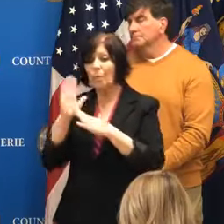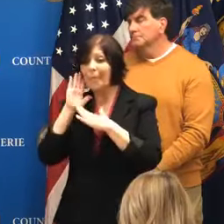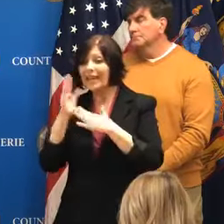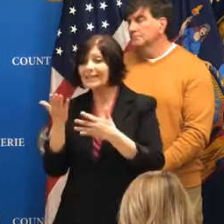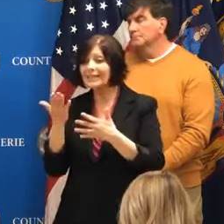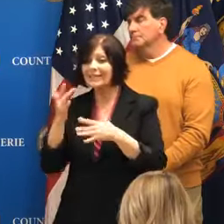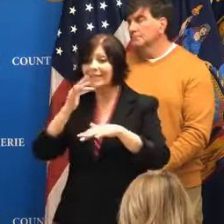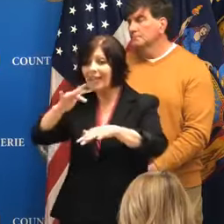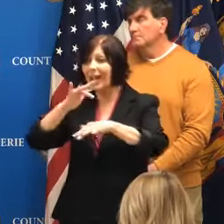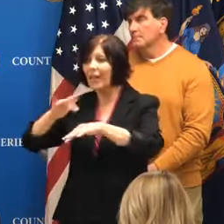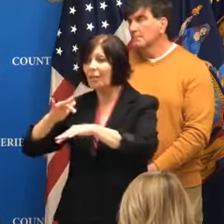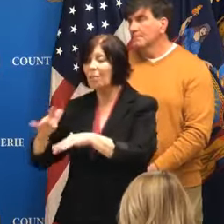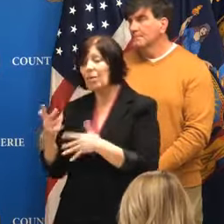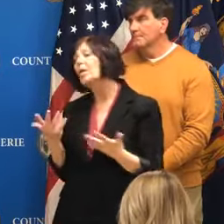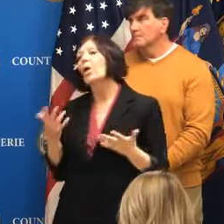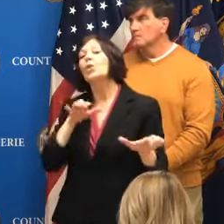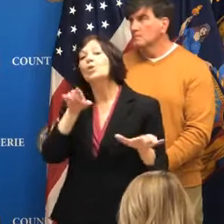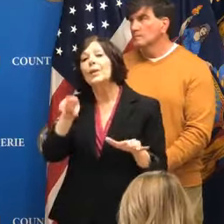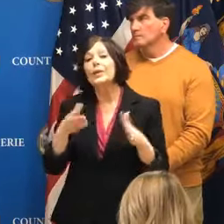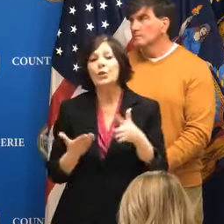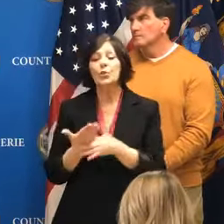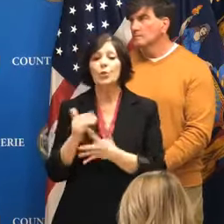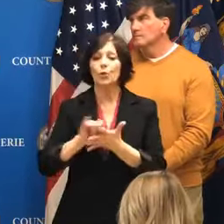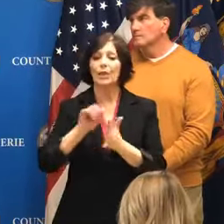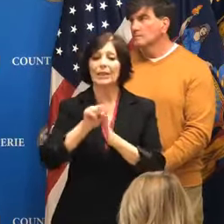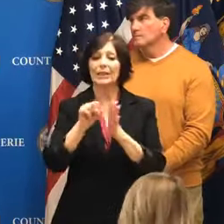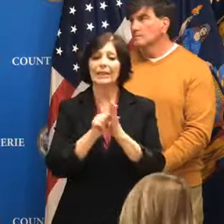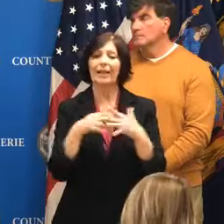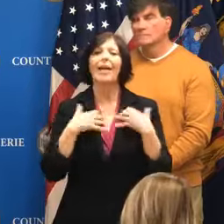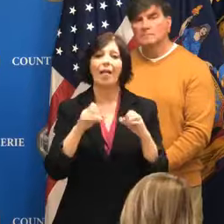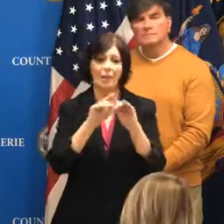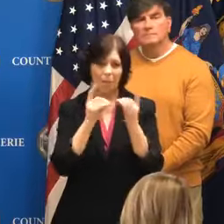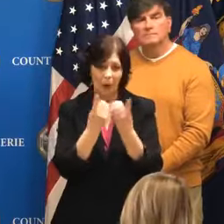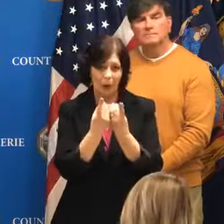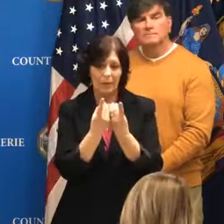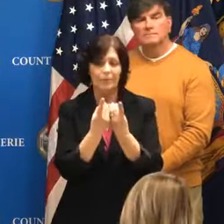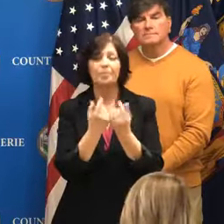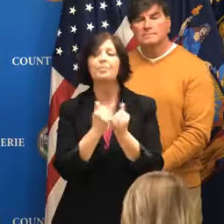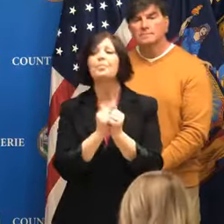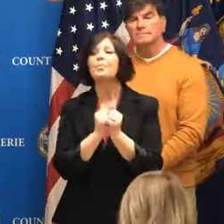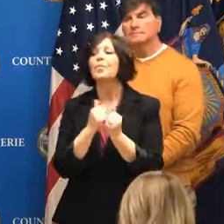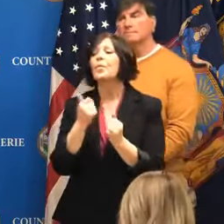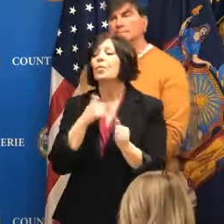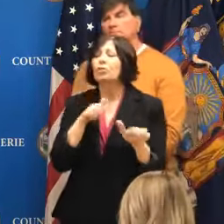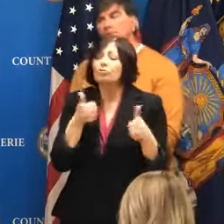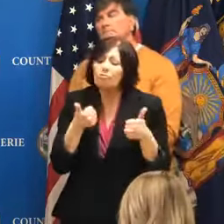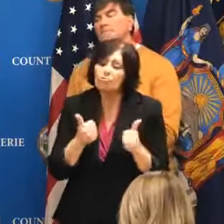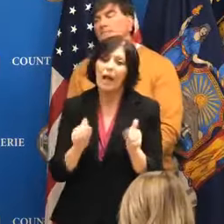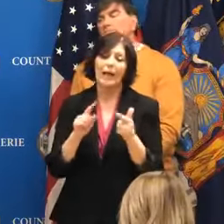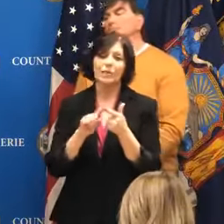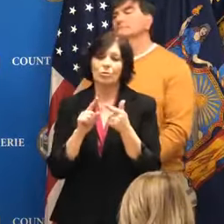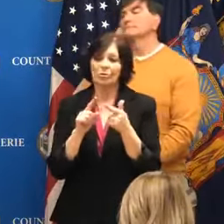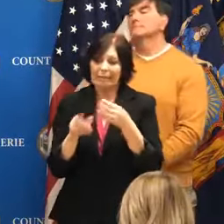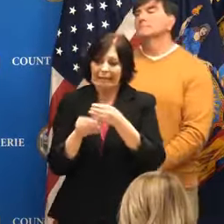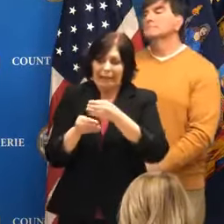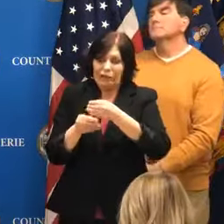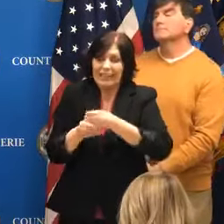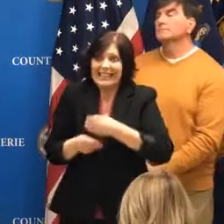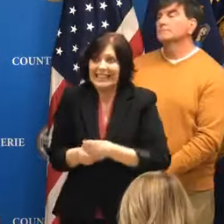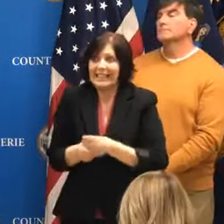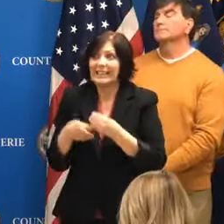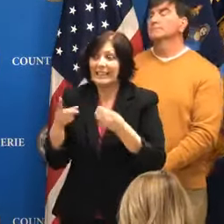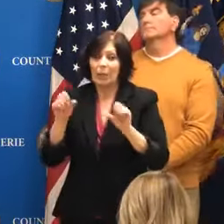And we're doing these requests through the New York State Health Department, through New York Response. So we're really trying to increase the capacity of